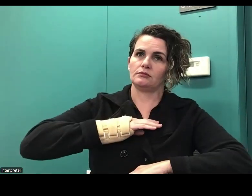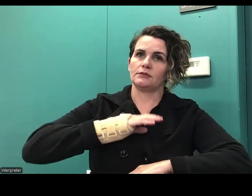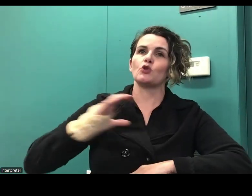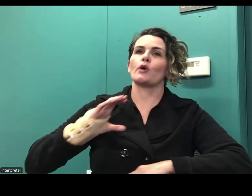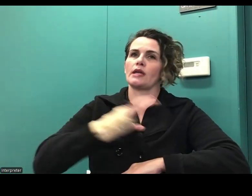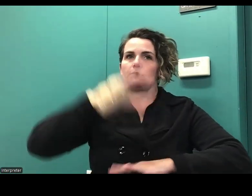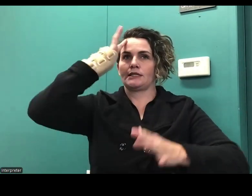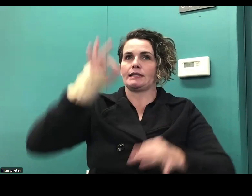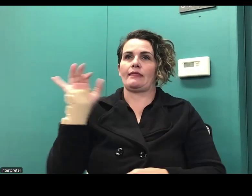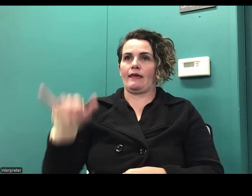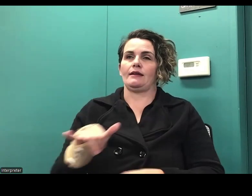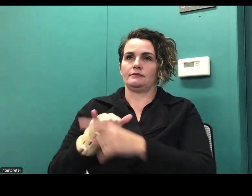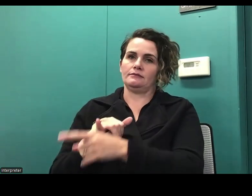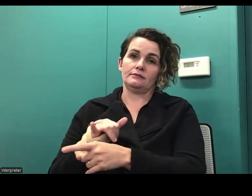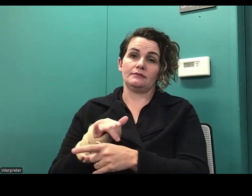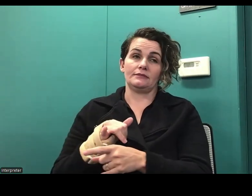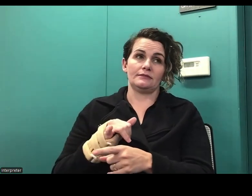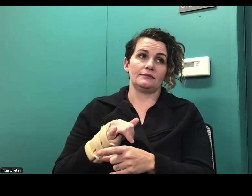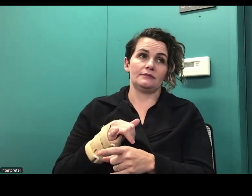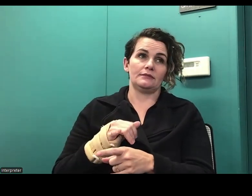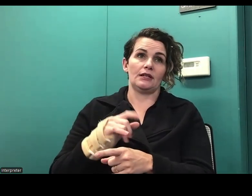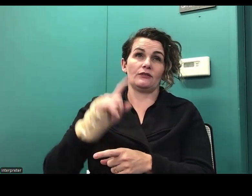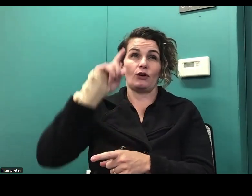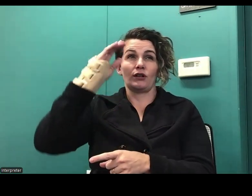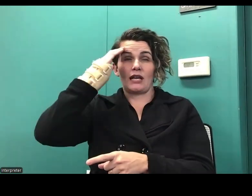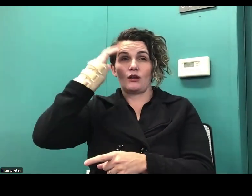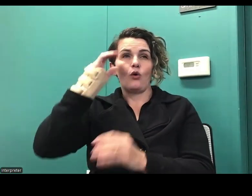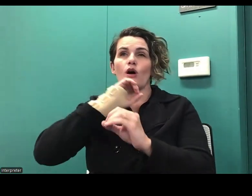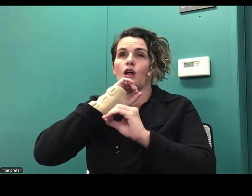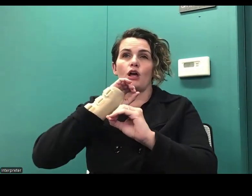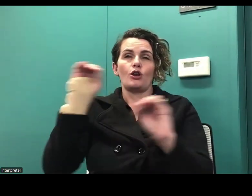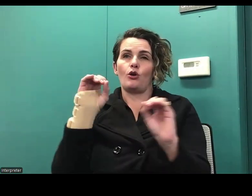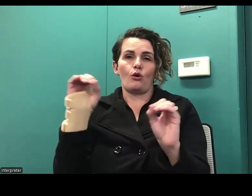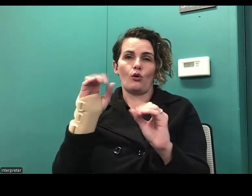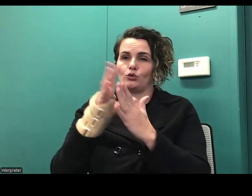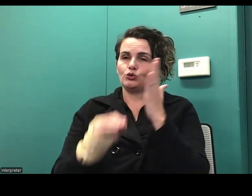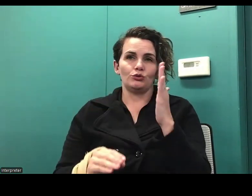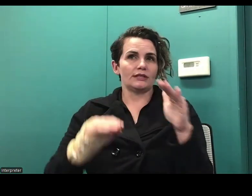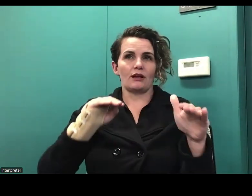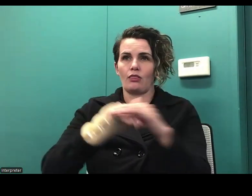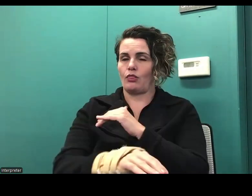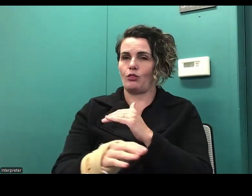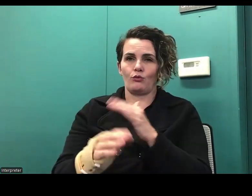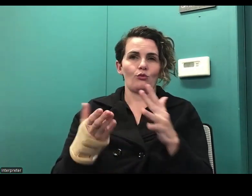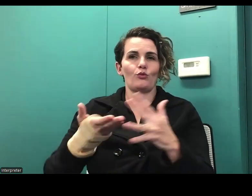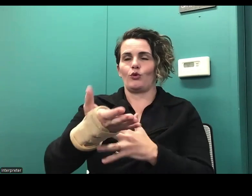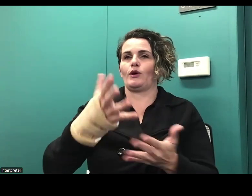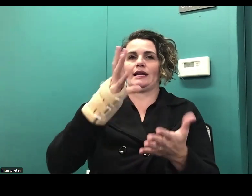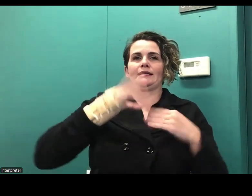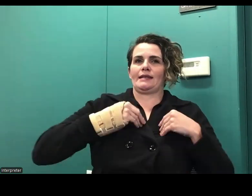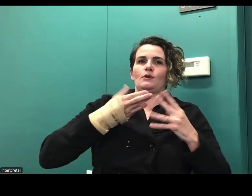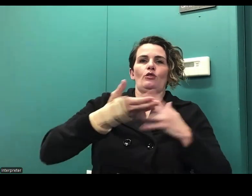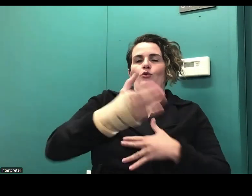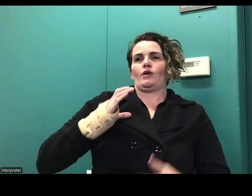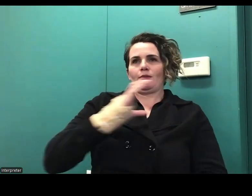decides that. And as far as I know, nobody has got through the commission in the sense this has been there. Okay,